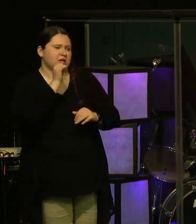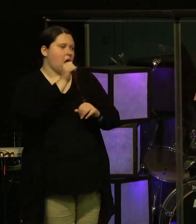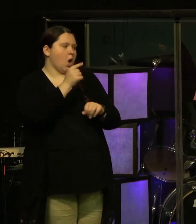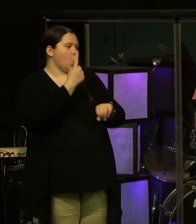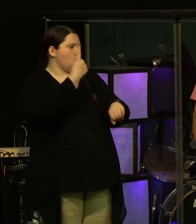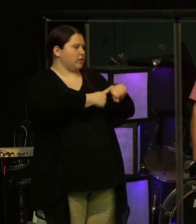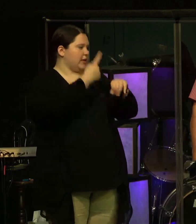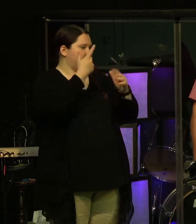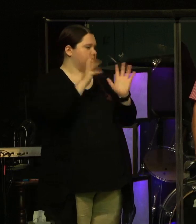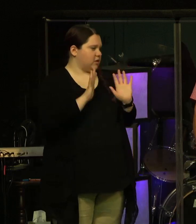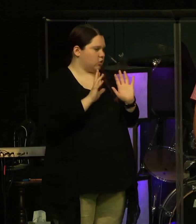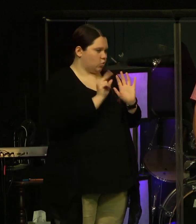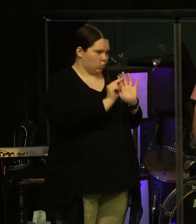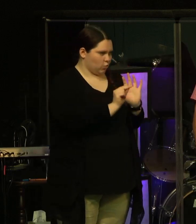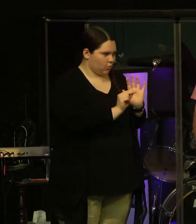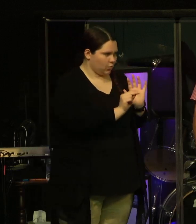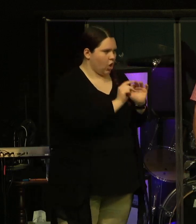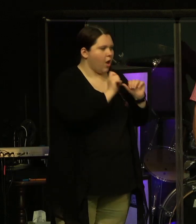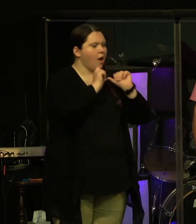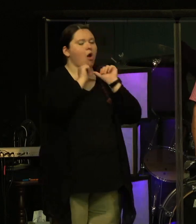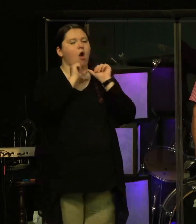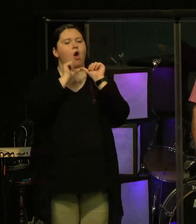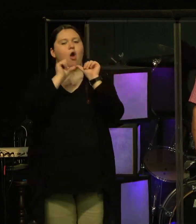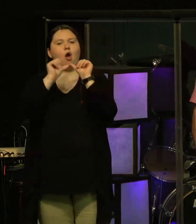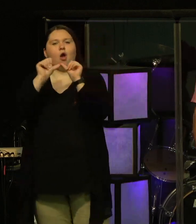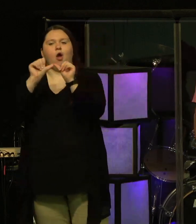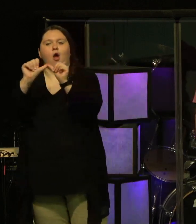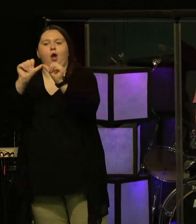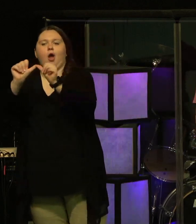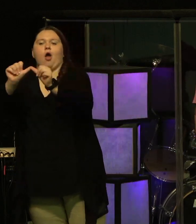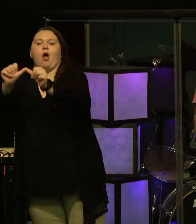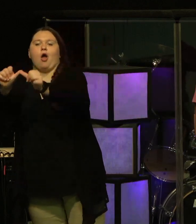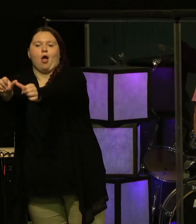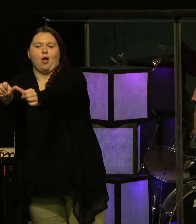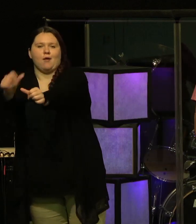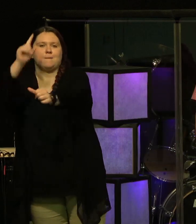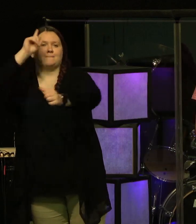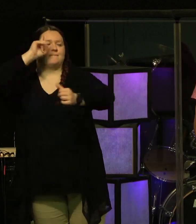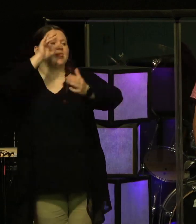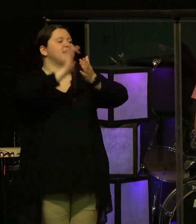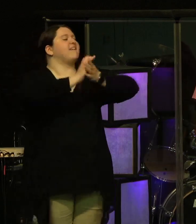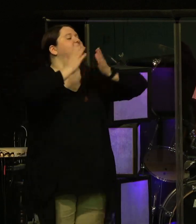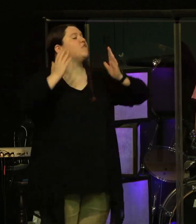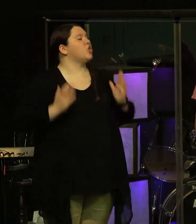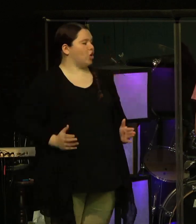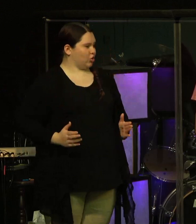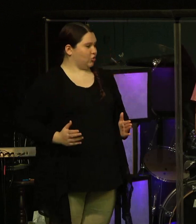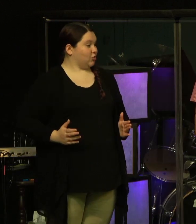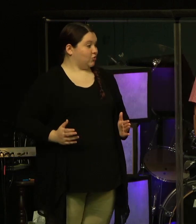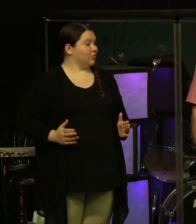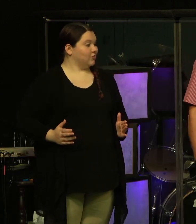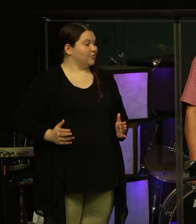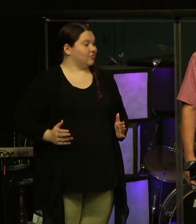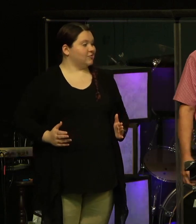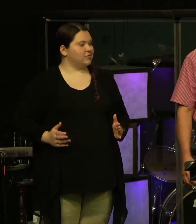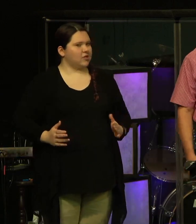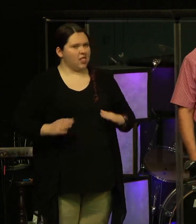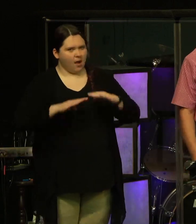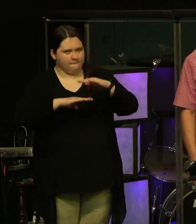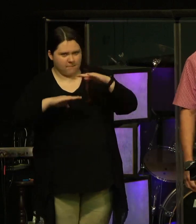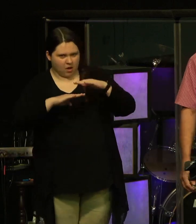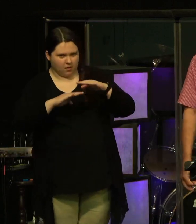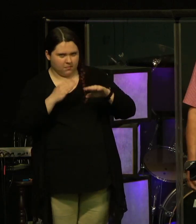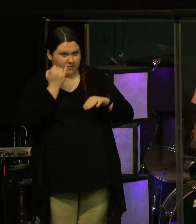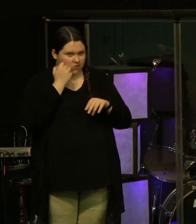thing. It's an ongoing thing. We're believers. And down at the bottom, if you can't see that